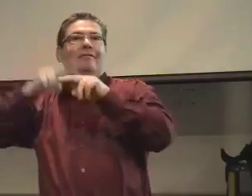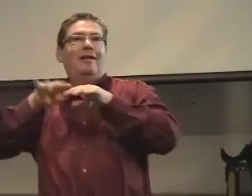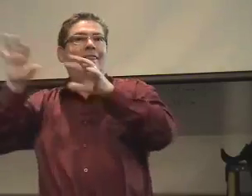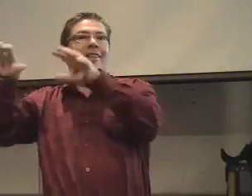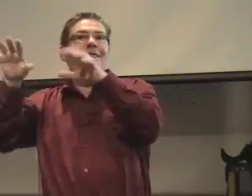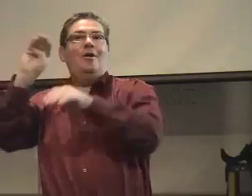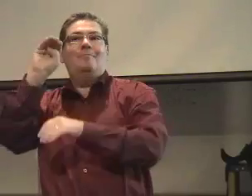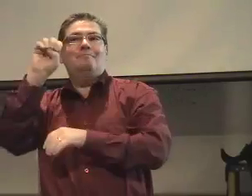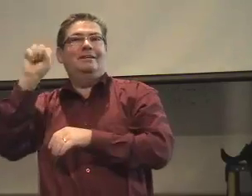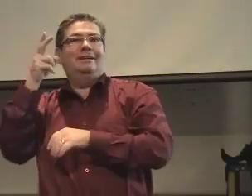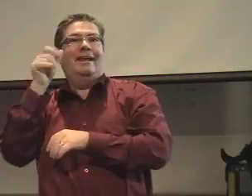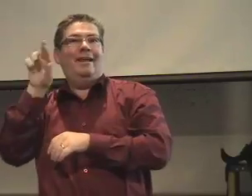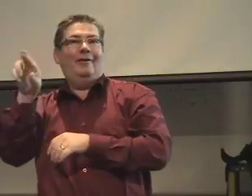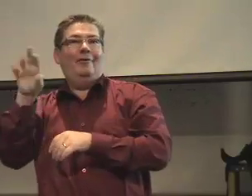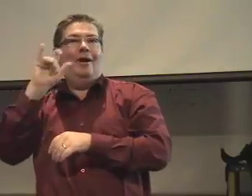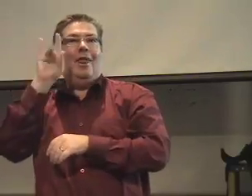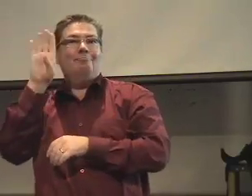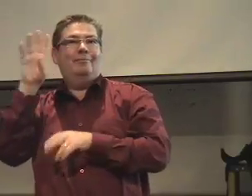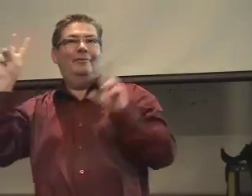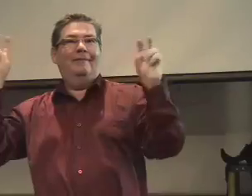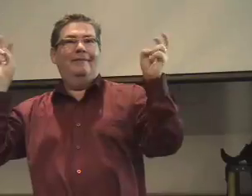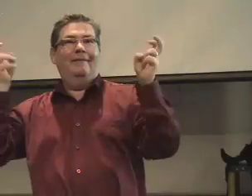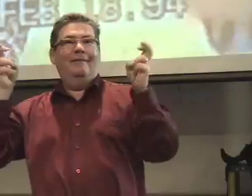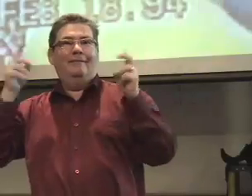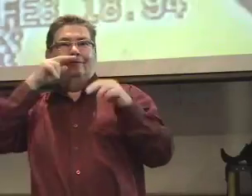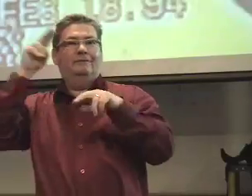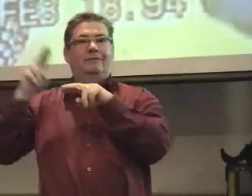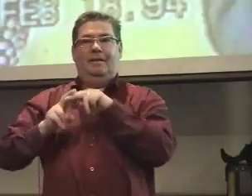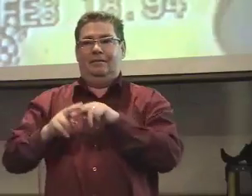Yeah, they're fine. So this is what you're seeing in there.